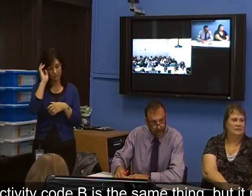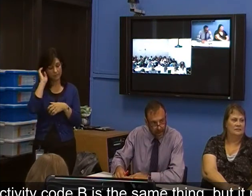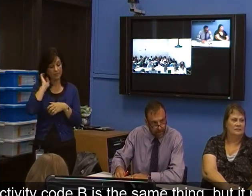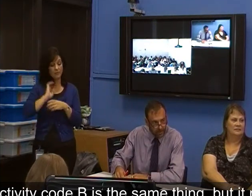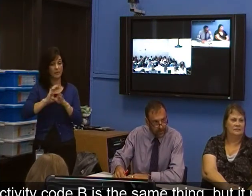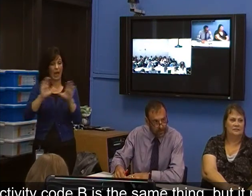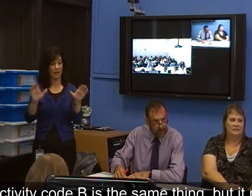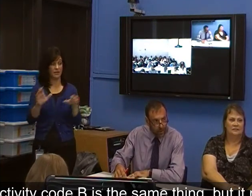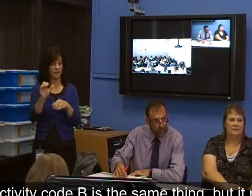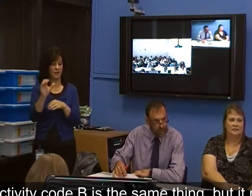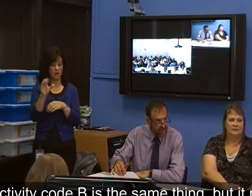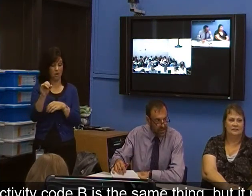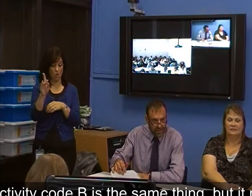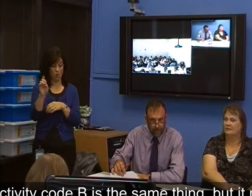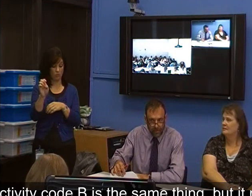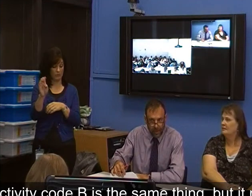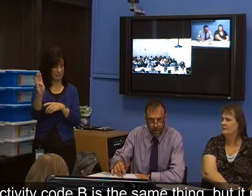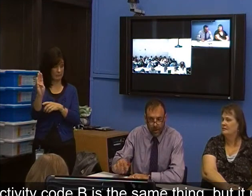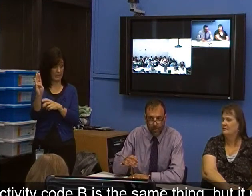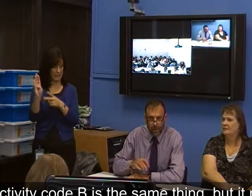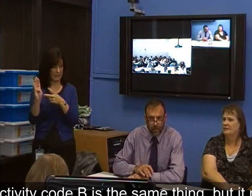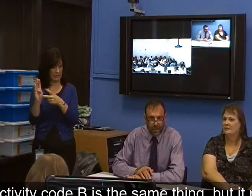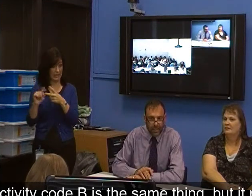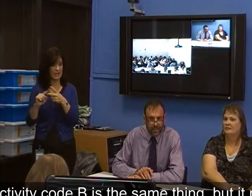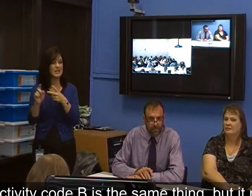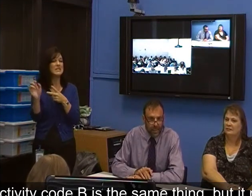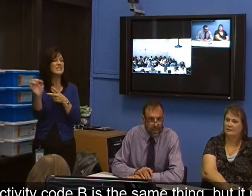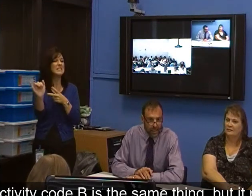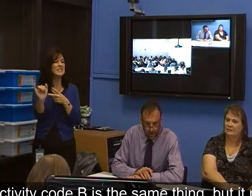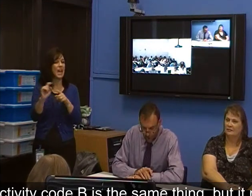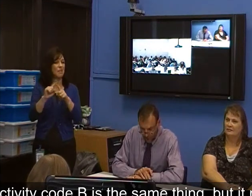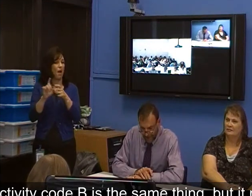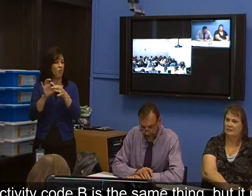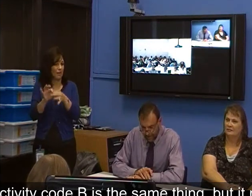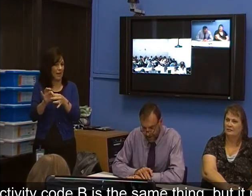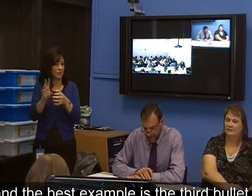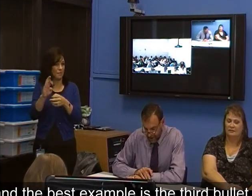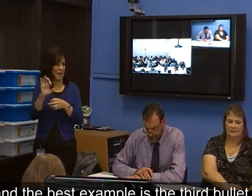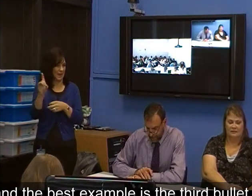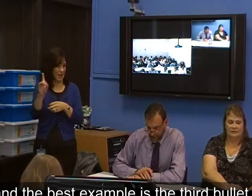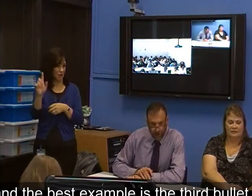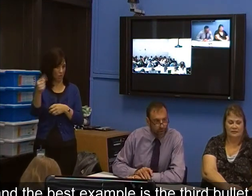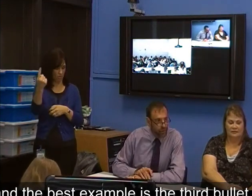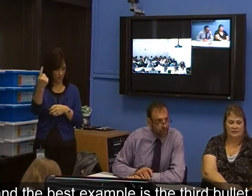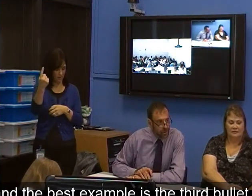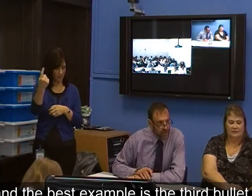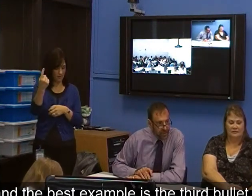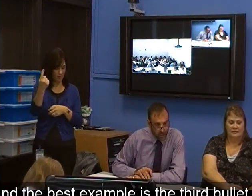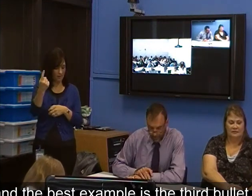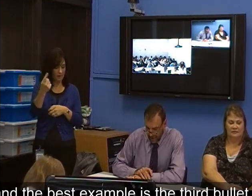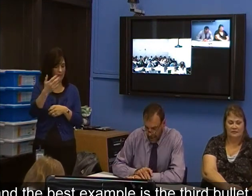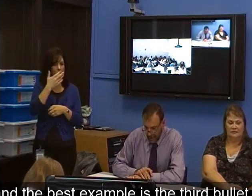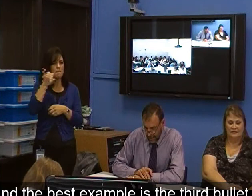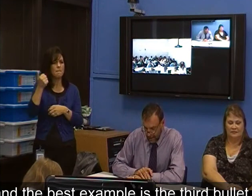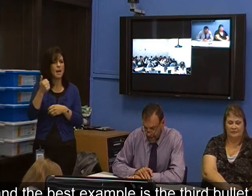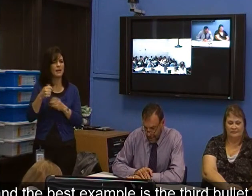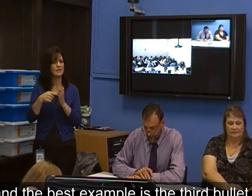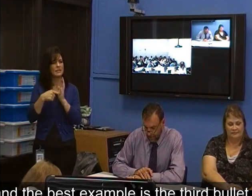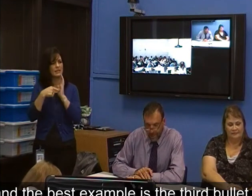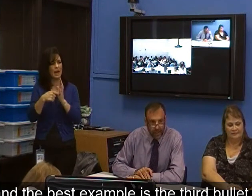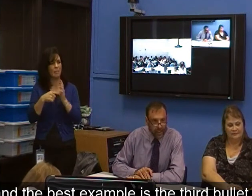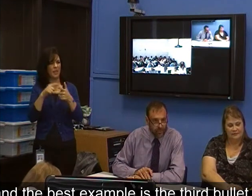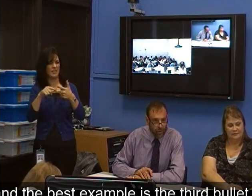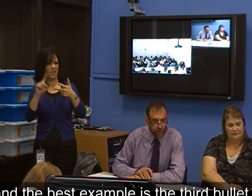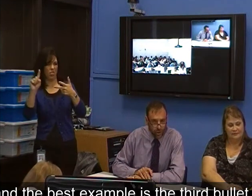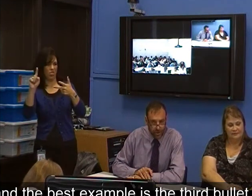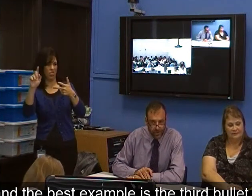Activity code B is the same thing, but it relates to Medicaid only. And the best example is the third bullet there, handing